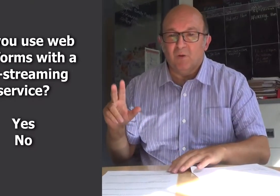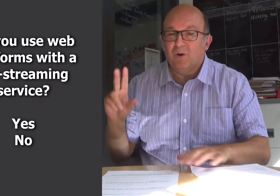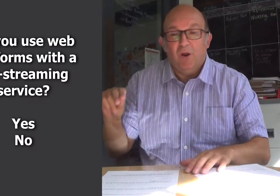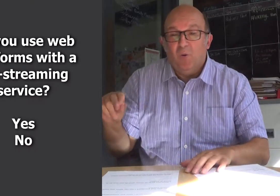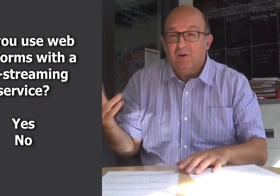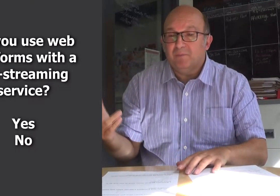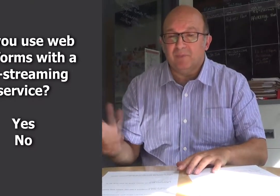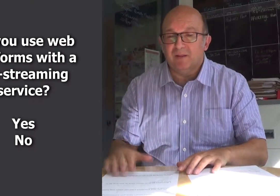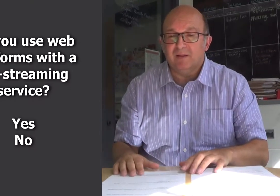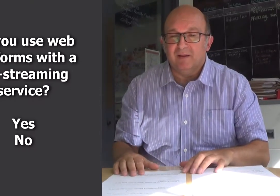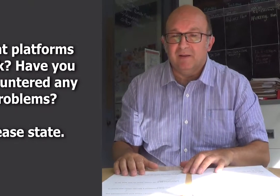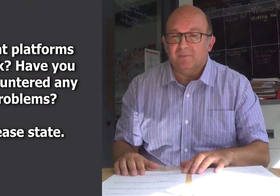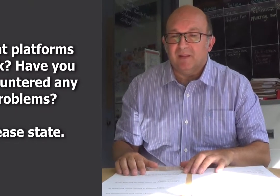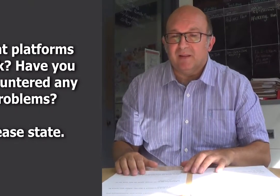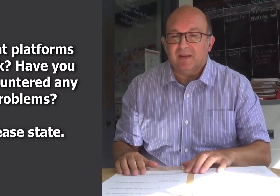or no?